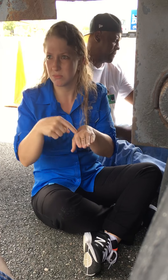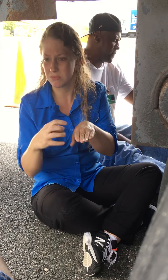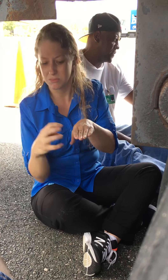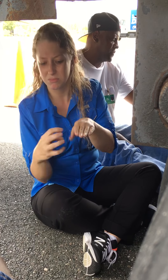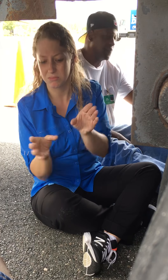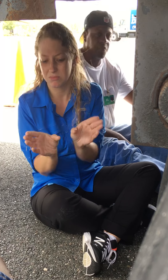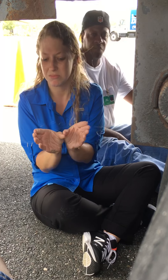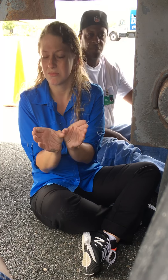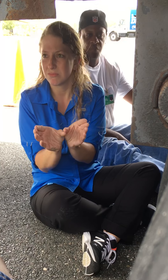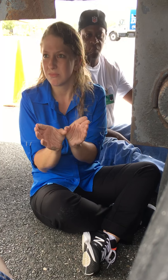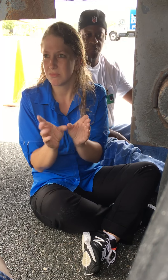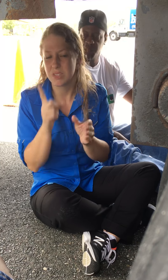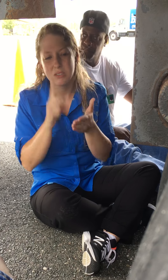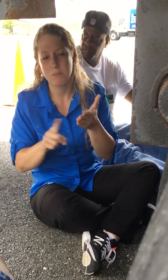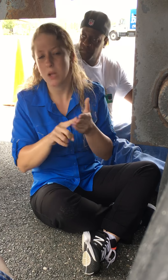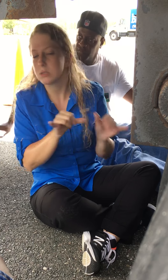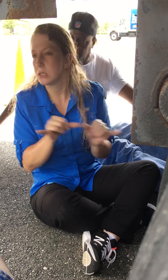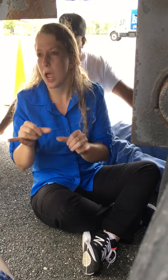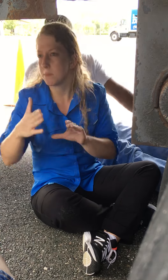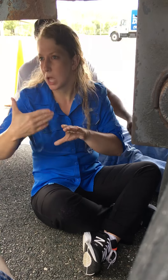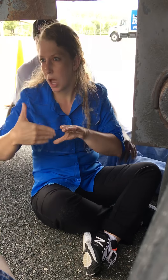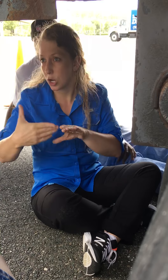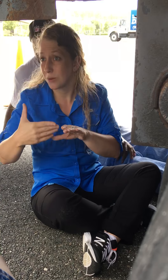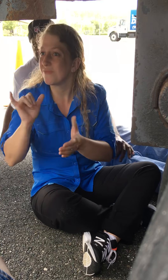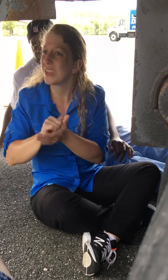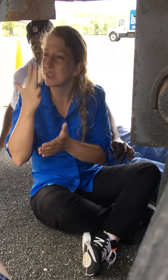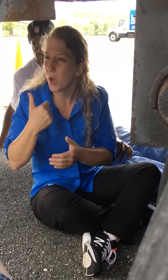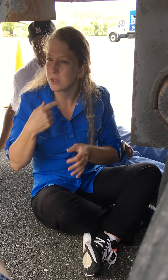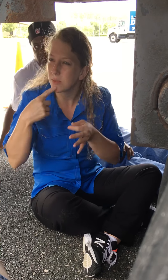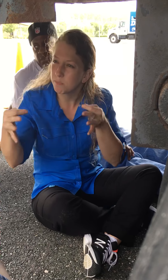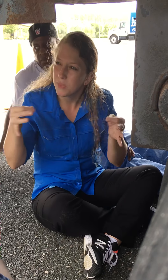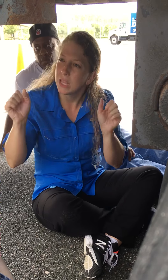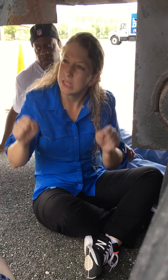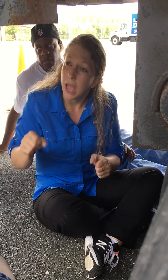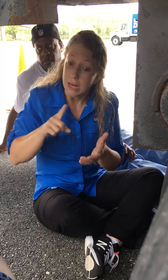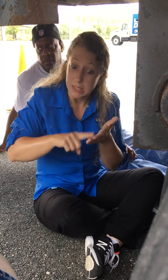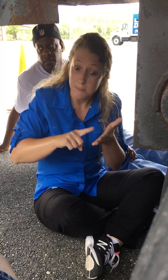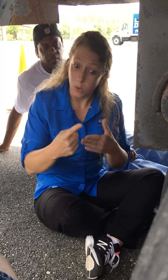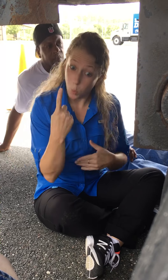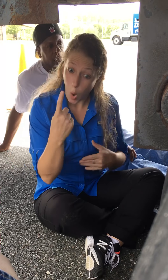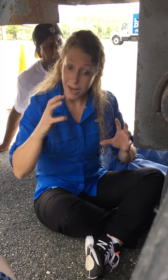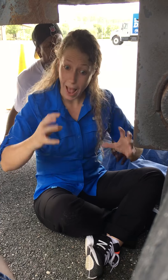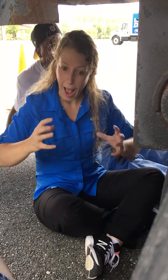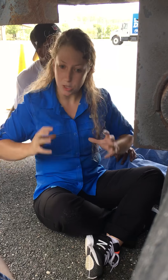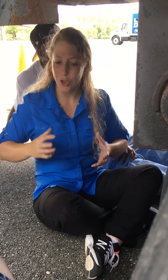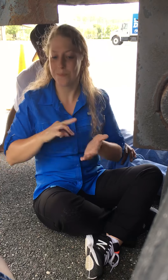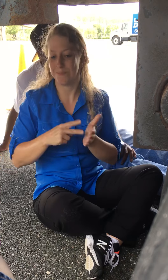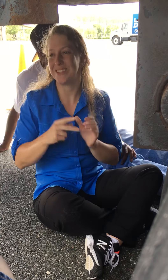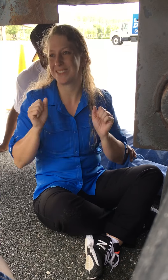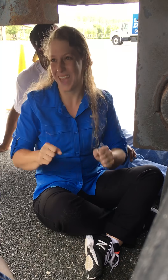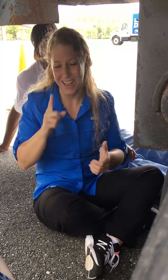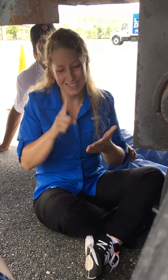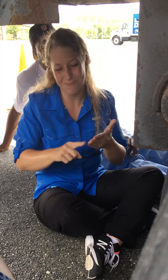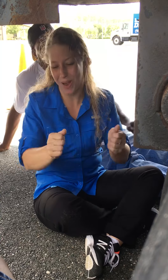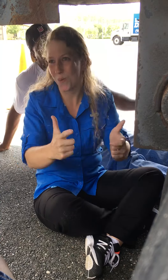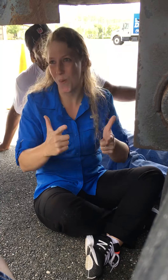So that's where I was getting. If you can inspect one axle, you can inspect them all. You just got to look at the differences for that particular axle. So why can't you just